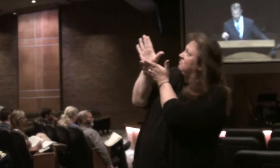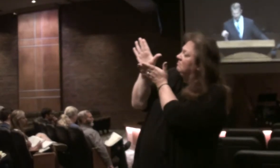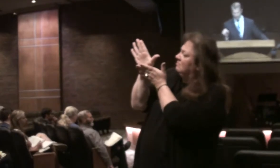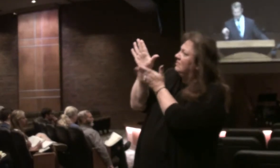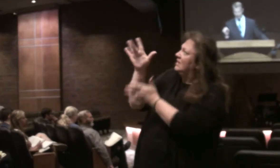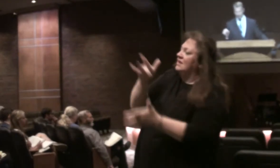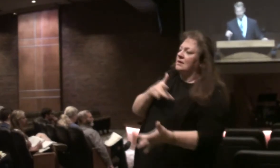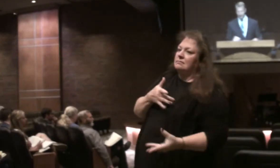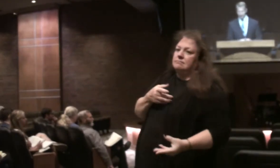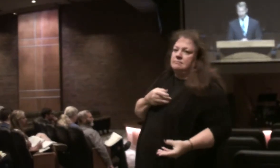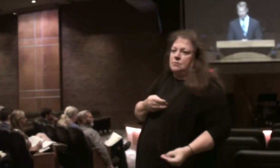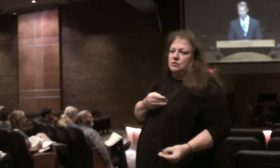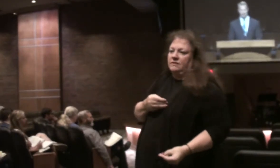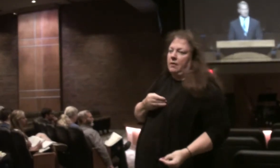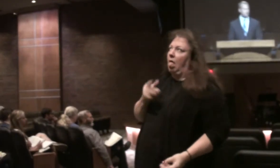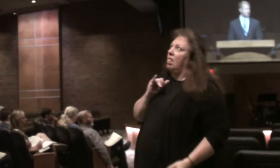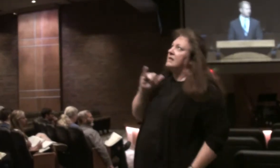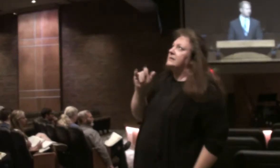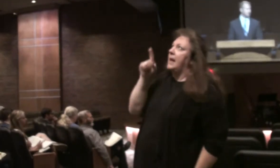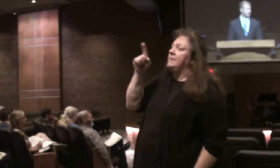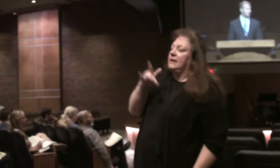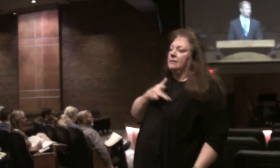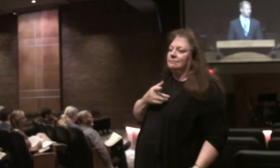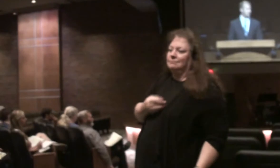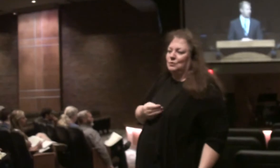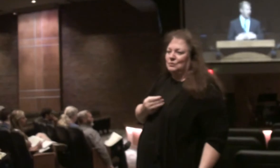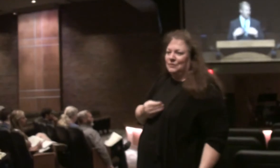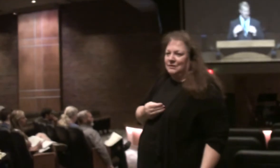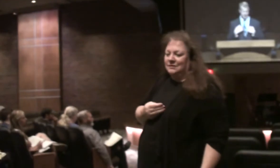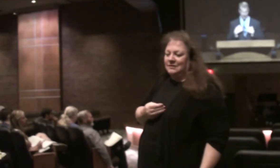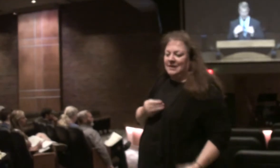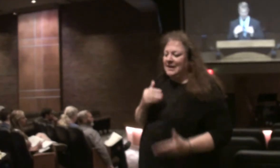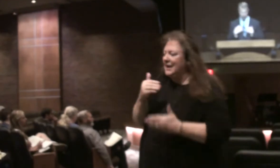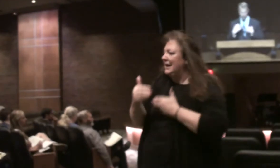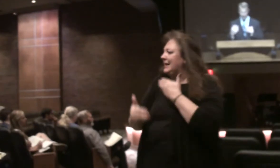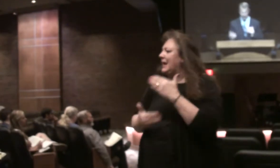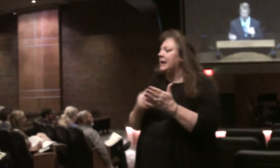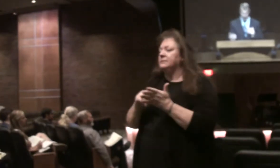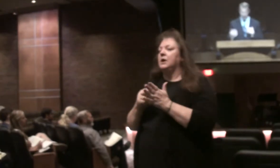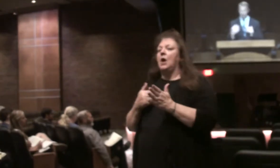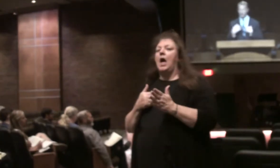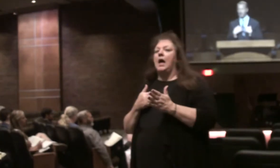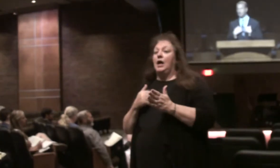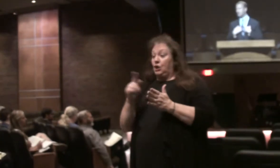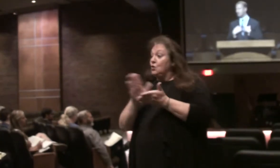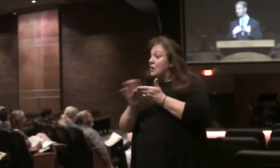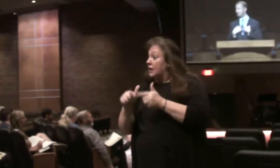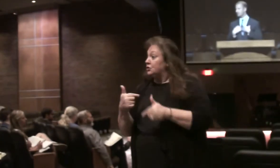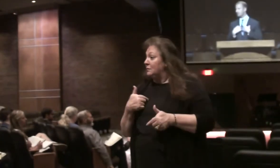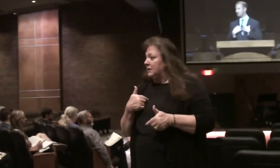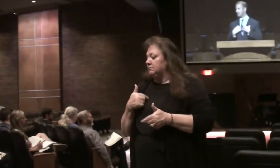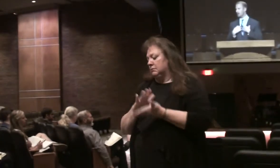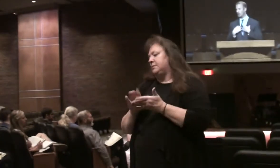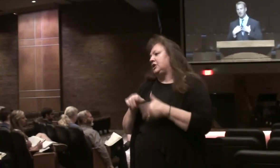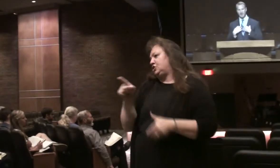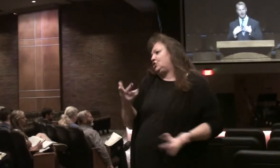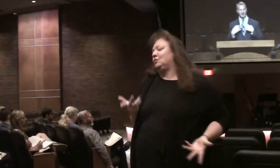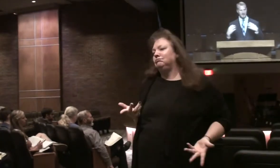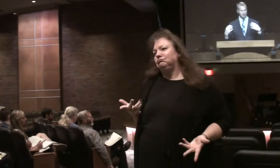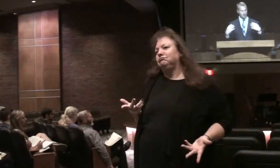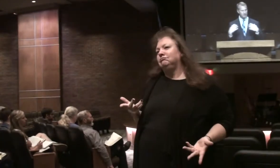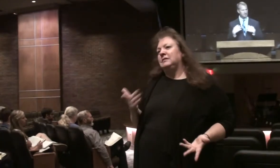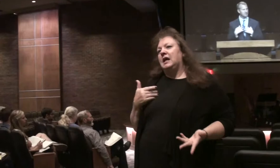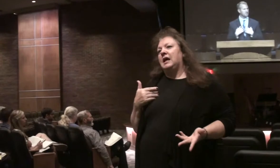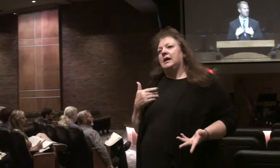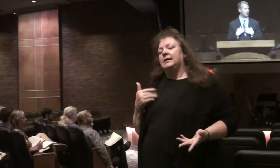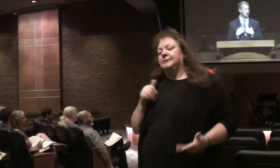merciful as your Heavenly Father is merciful." Kindness is not just, "I'll be kind to those who are kind to me." It's, "I'll be kind